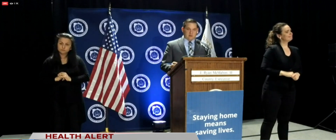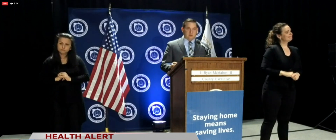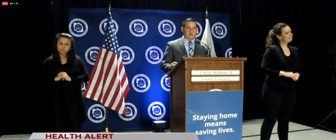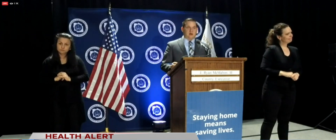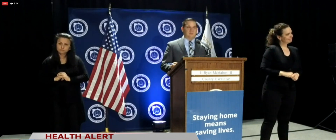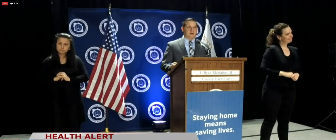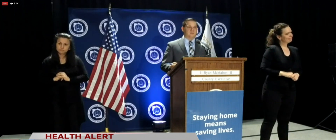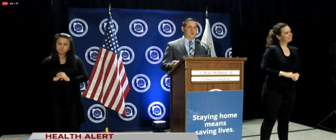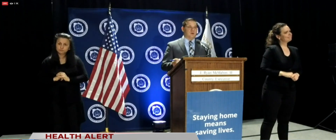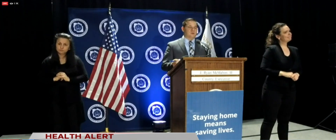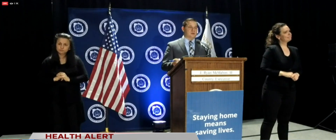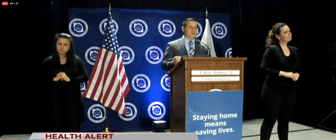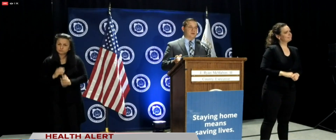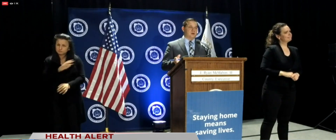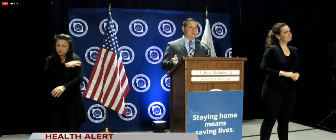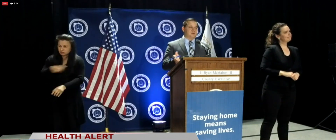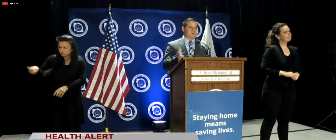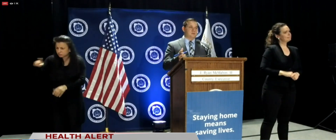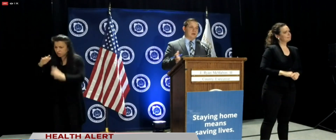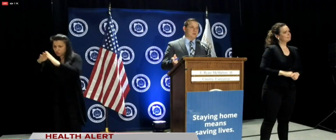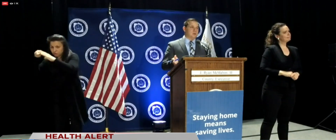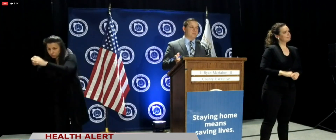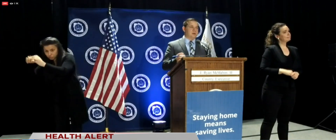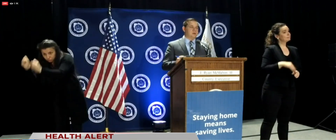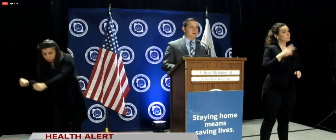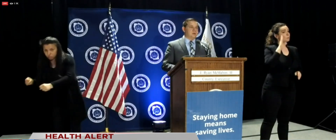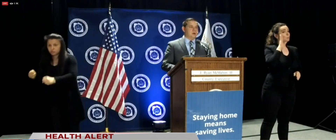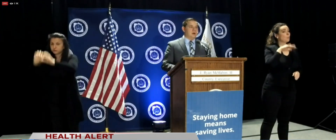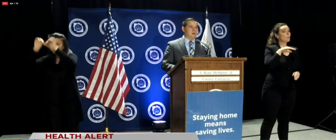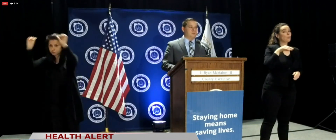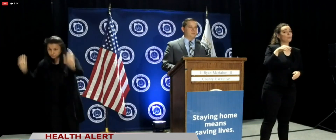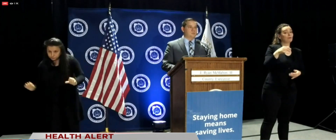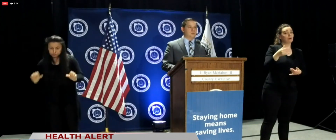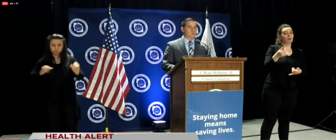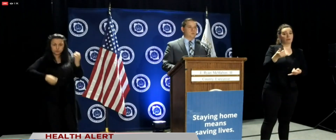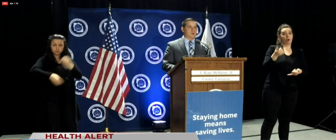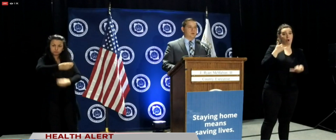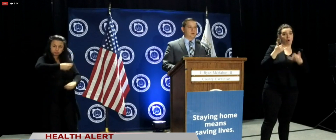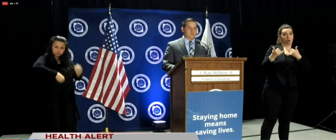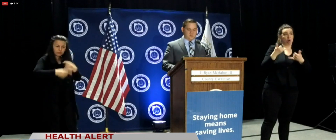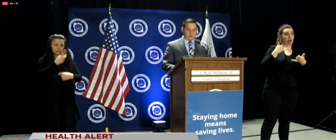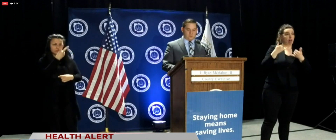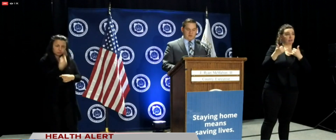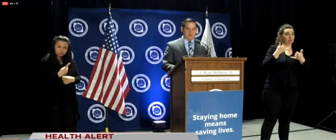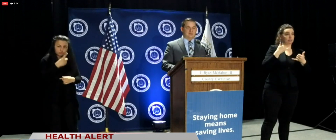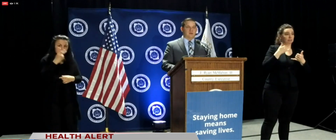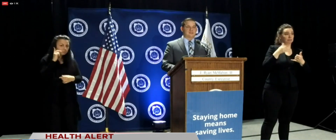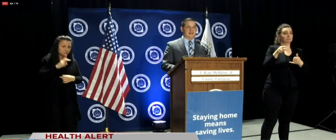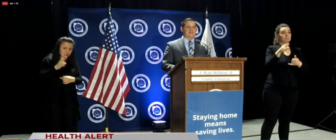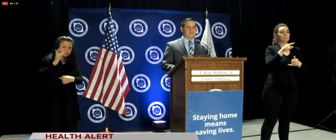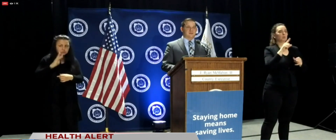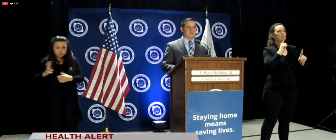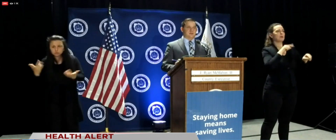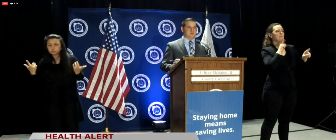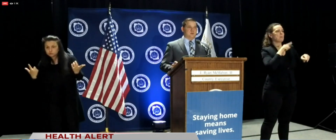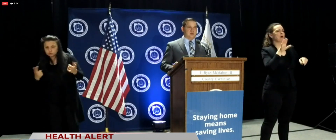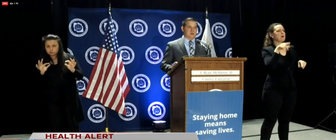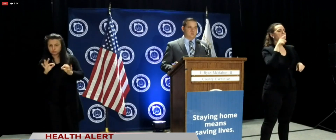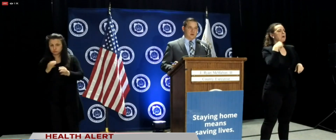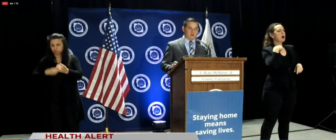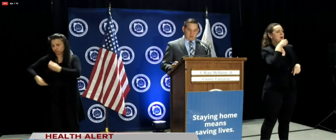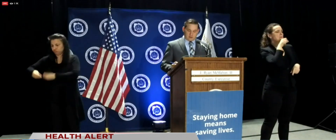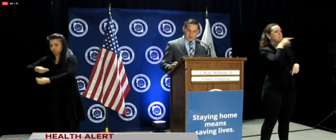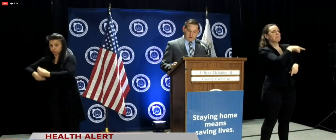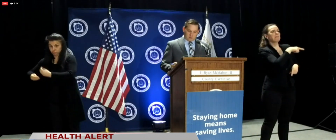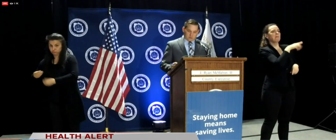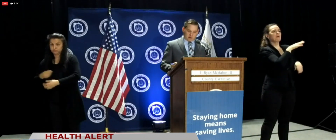think our amount of calls, I think, are down a little bit too. So we have a lot of unscientific things we look at as